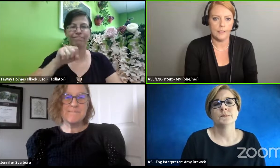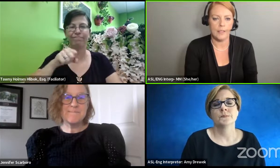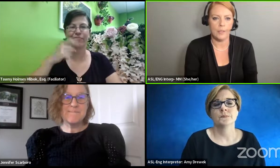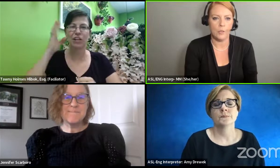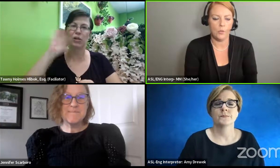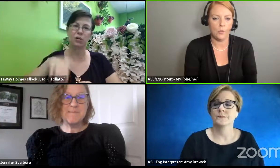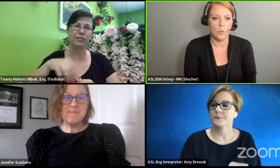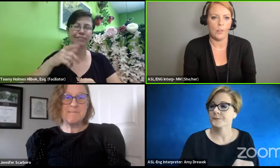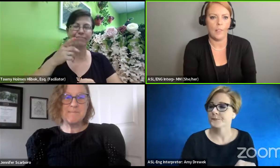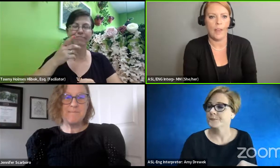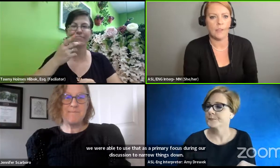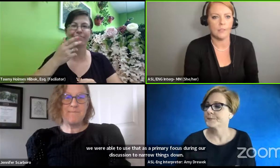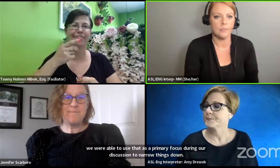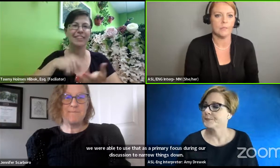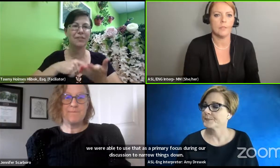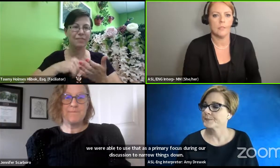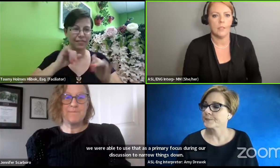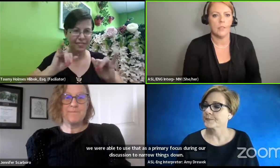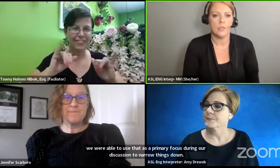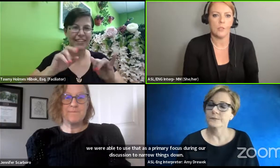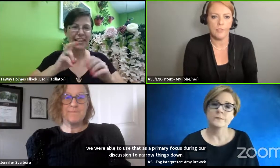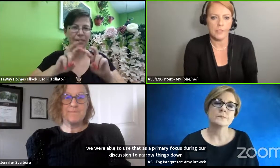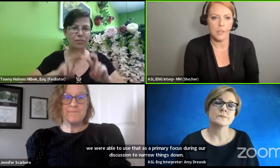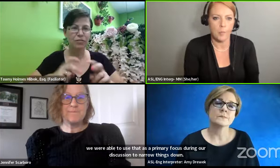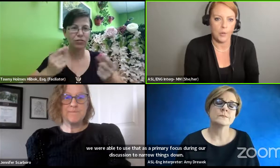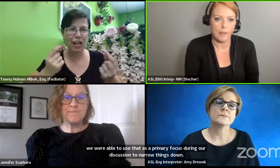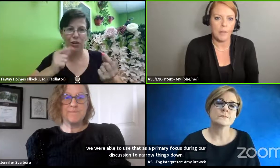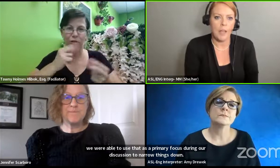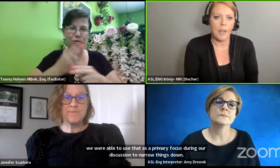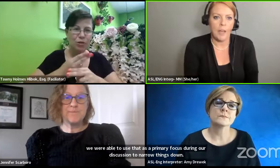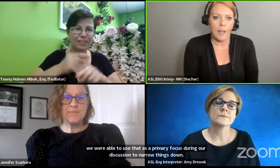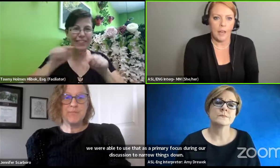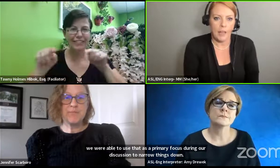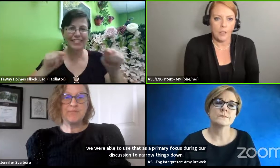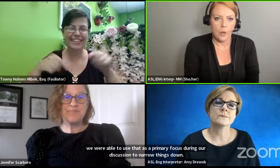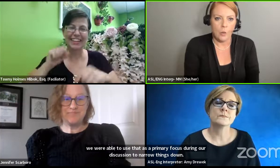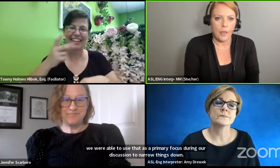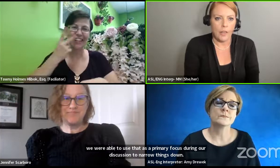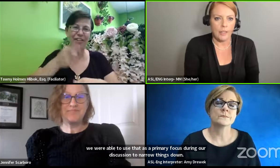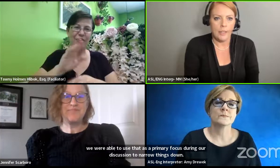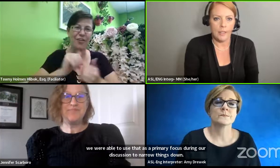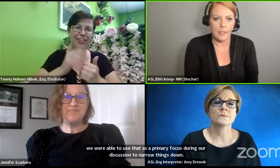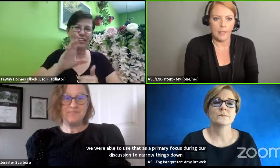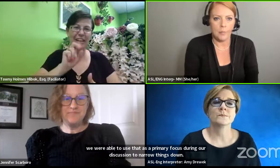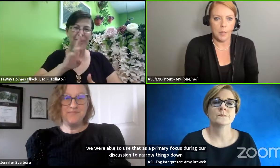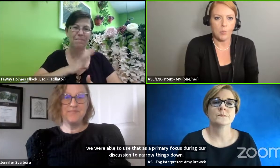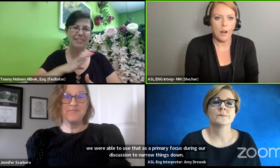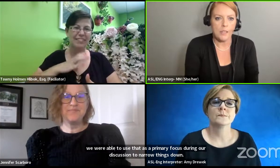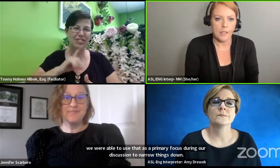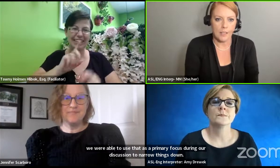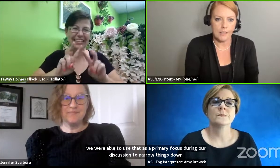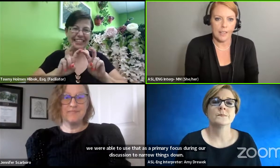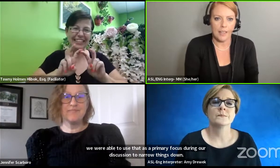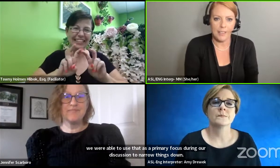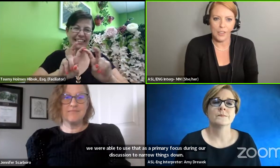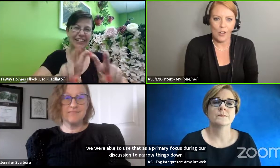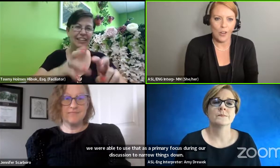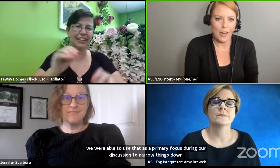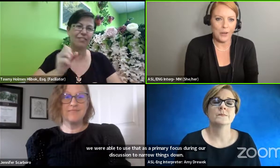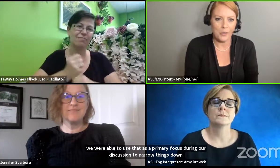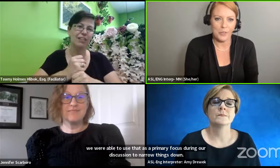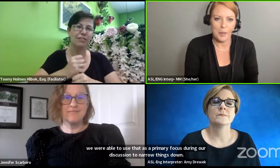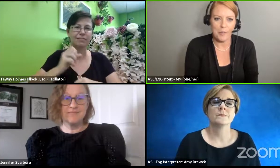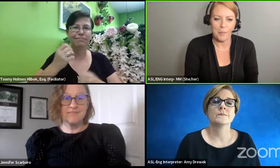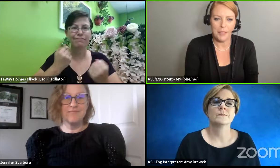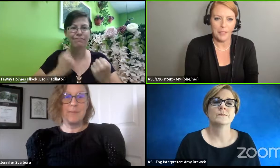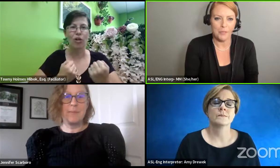Great. Thank you for that terrific summary. I know that it can be a process, and I saw